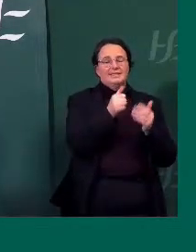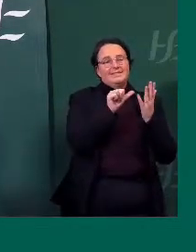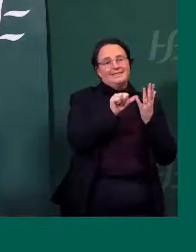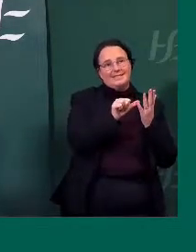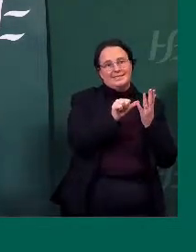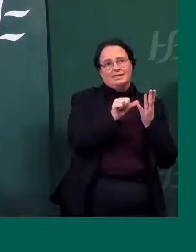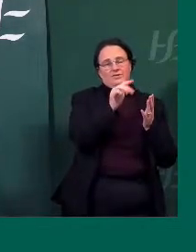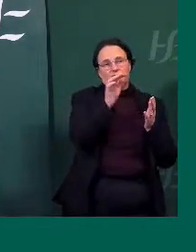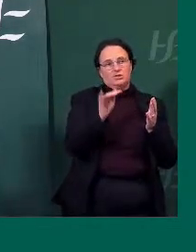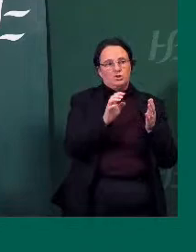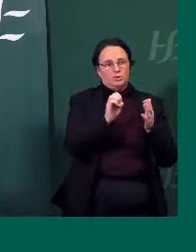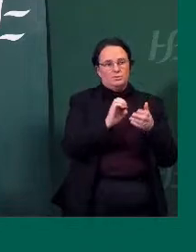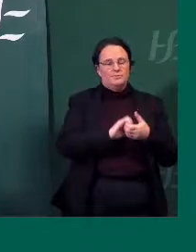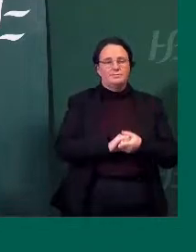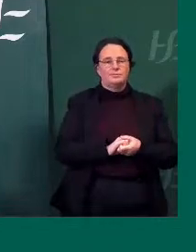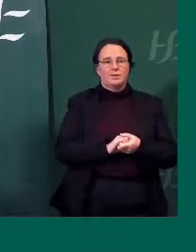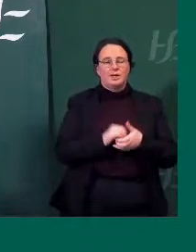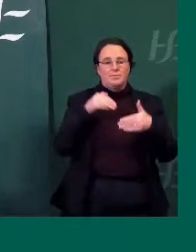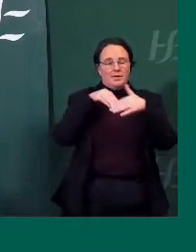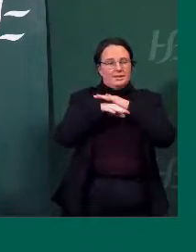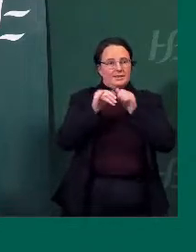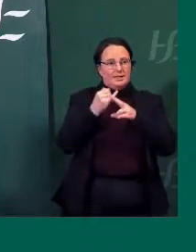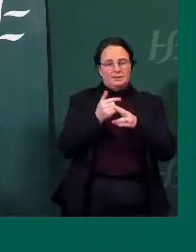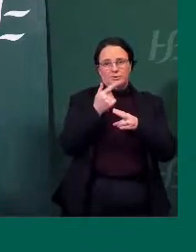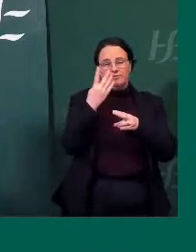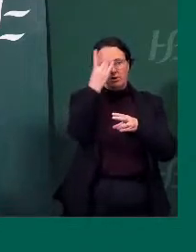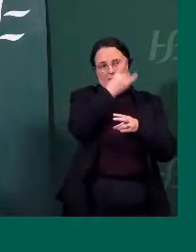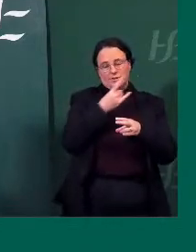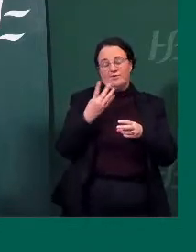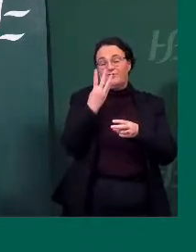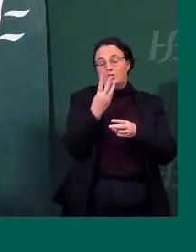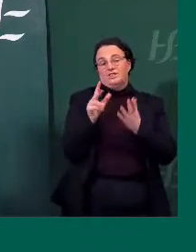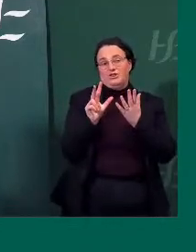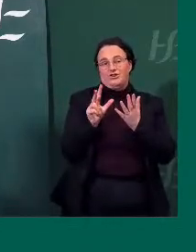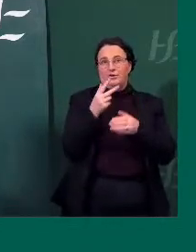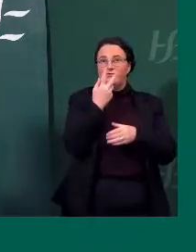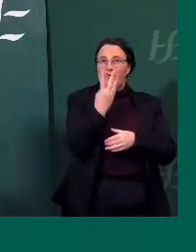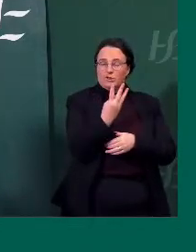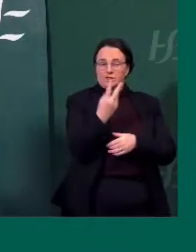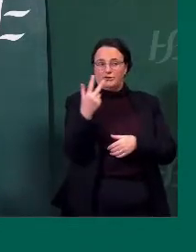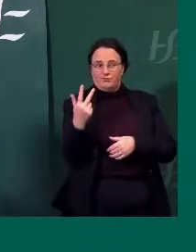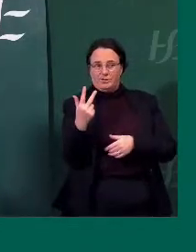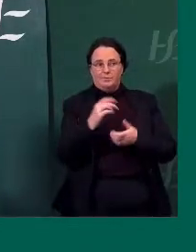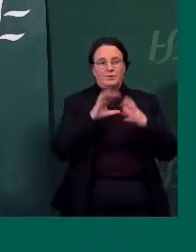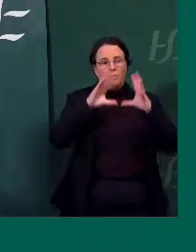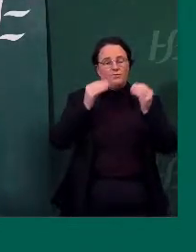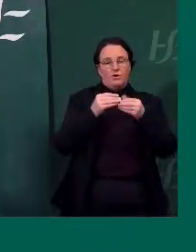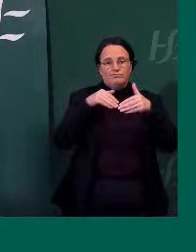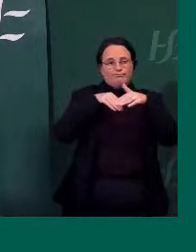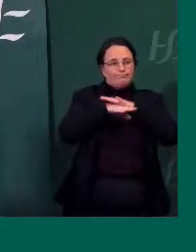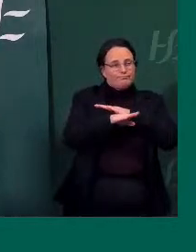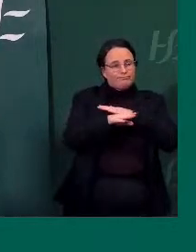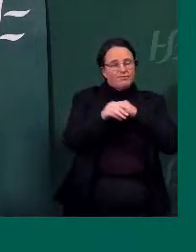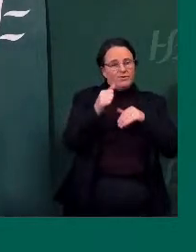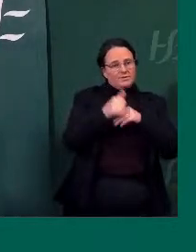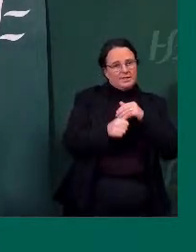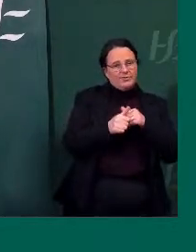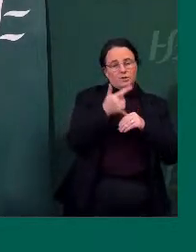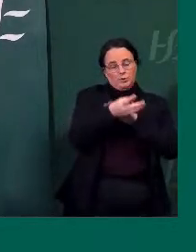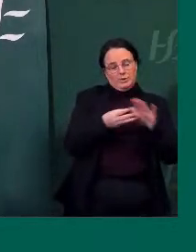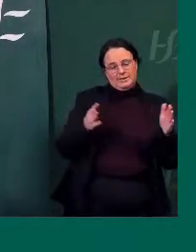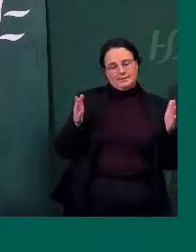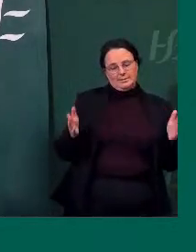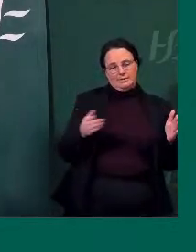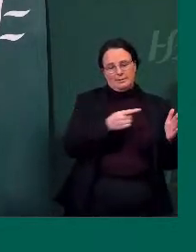38. And our admissions in the last 24 hours of 43. Our overall admissions for the last, or the daily admissions for the past 2